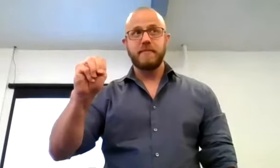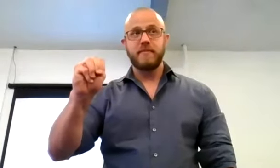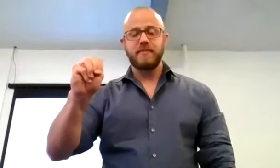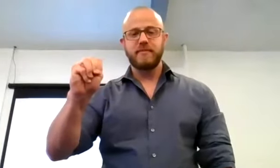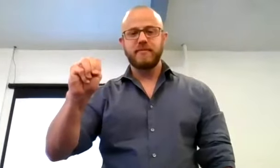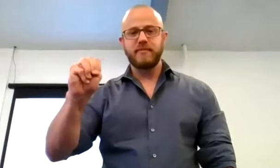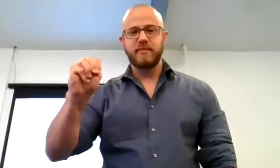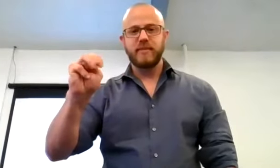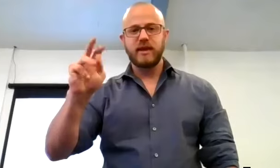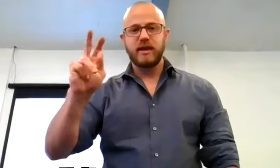M,